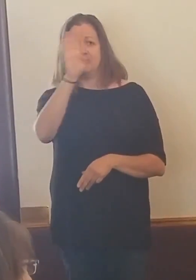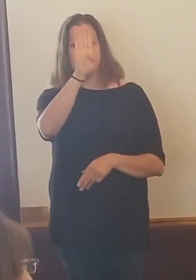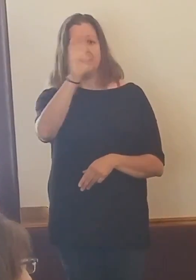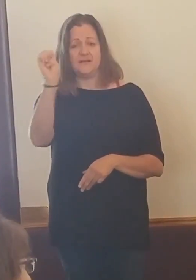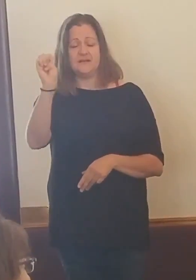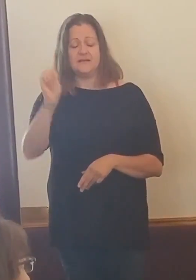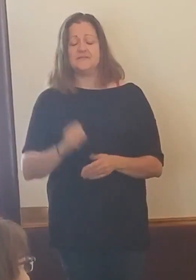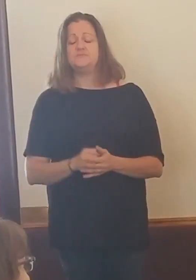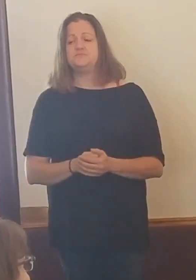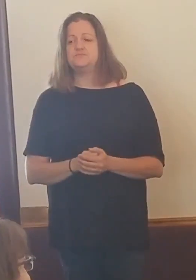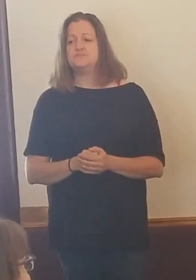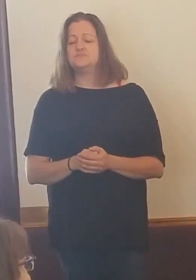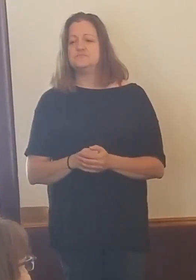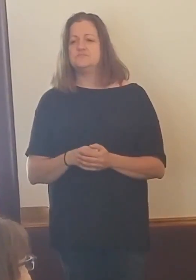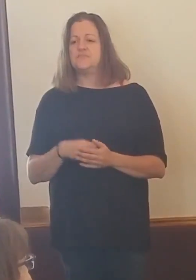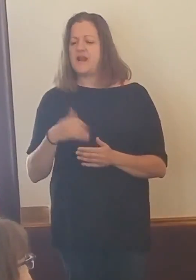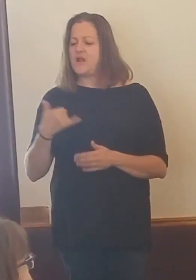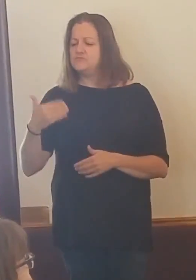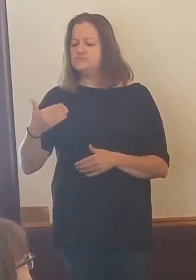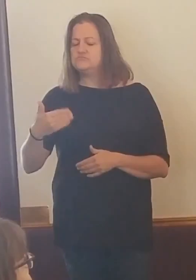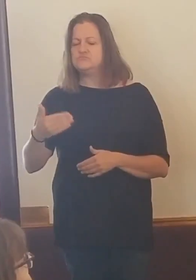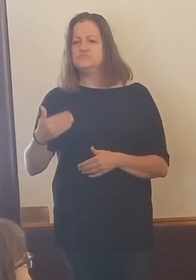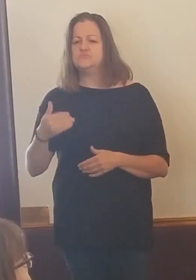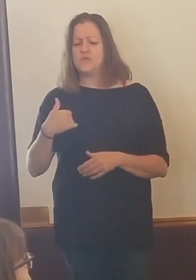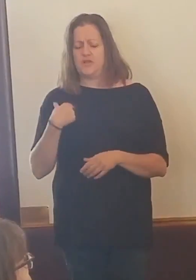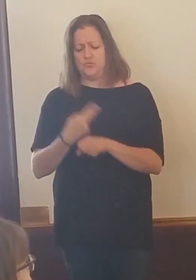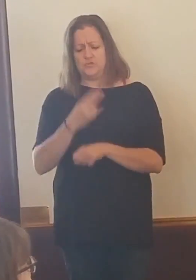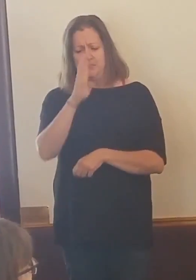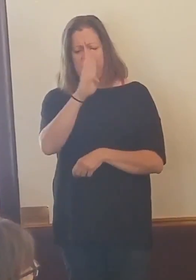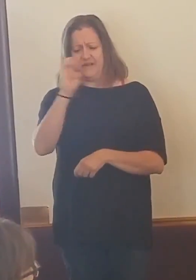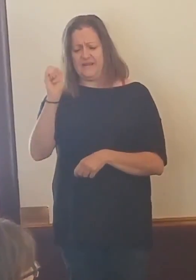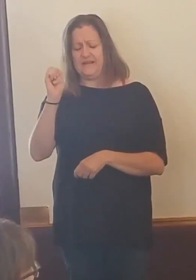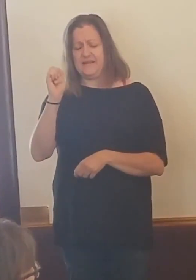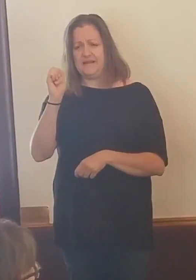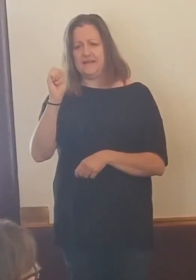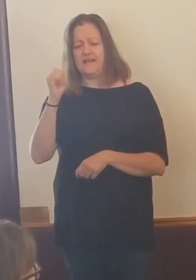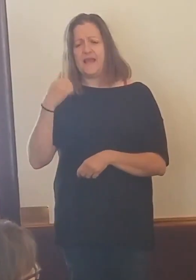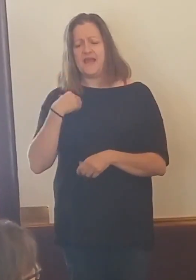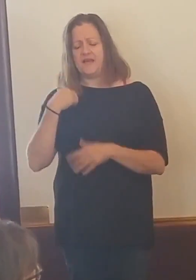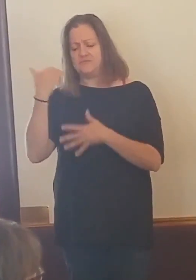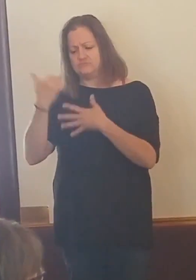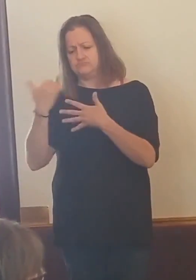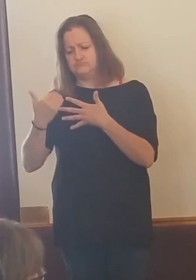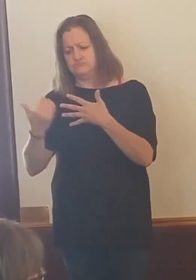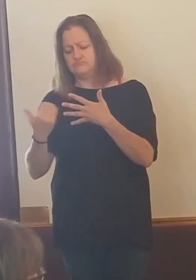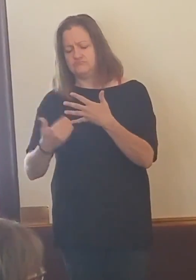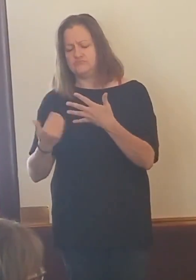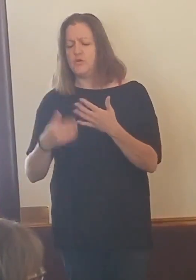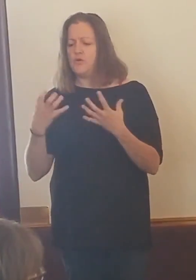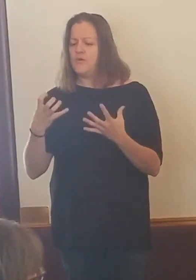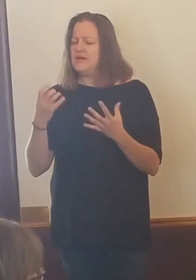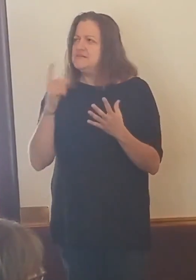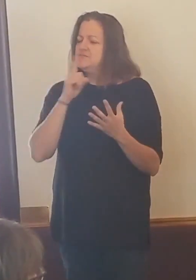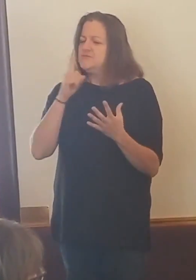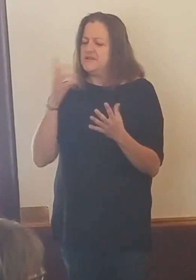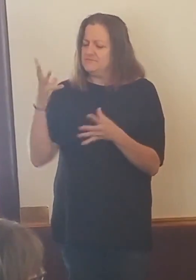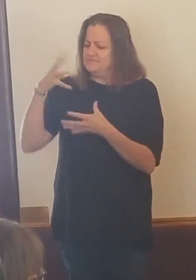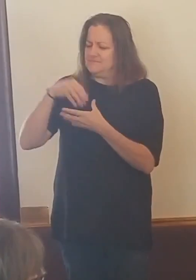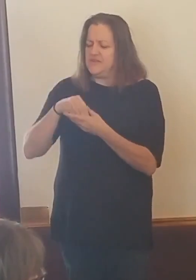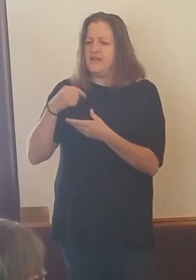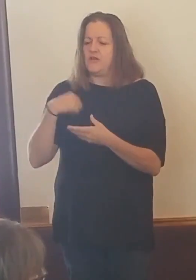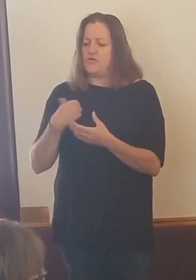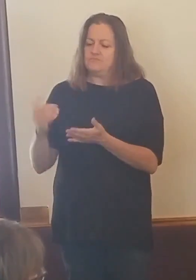And over the next few weeks, we are going to use this series to remind us, rather engage us